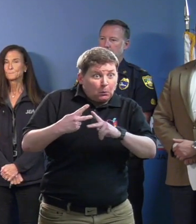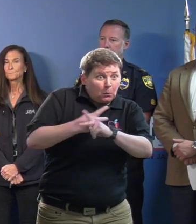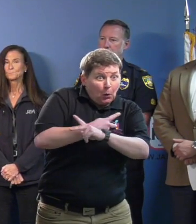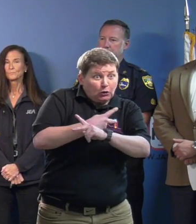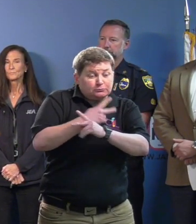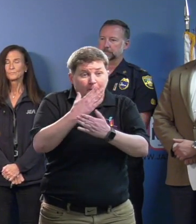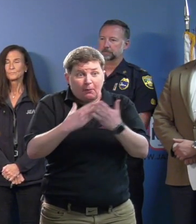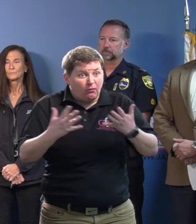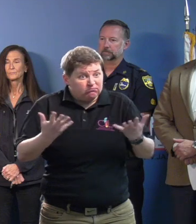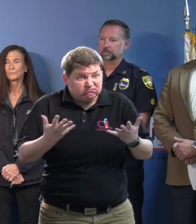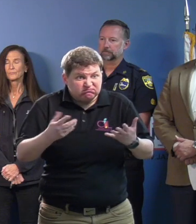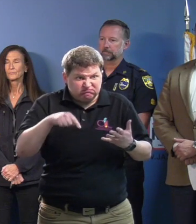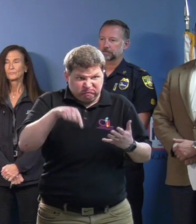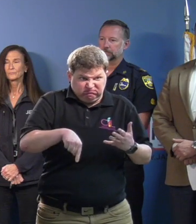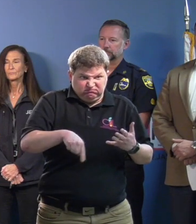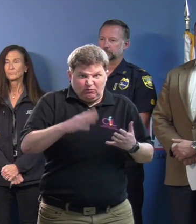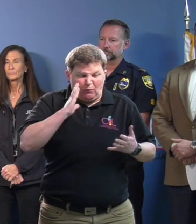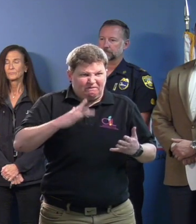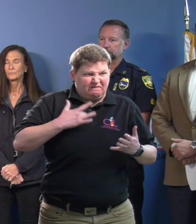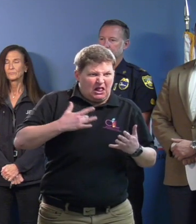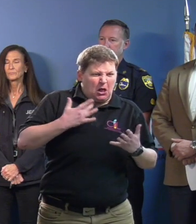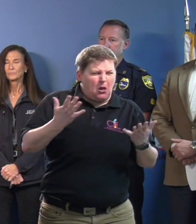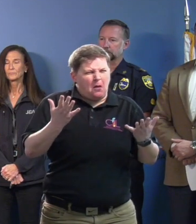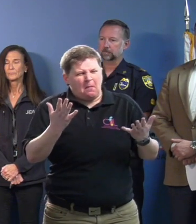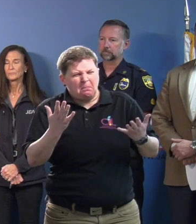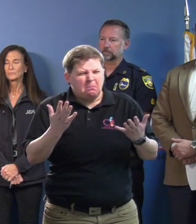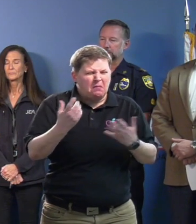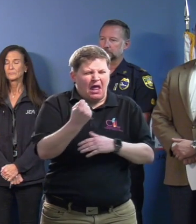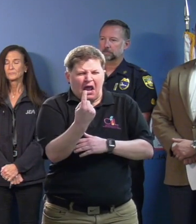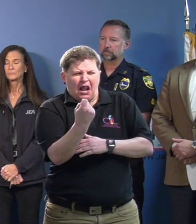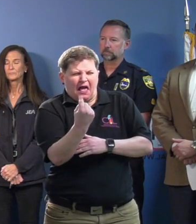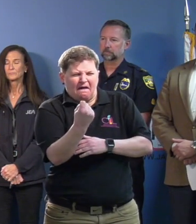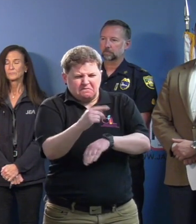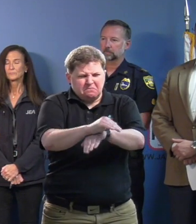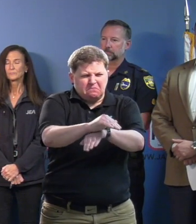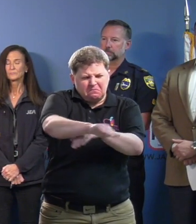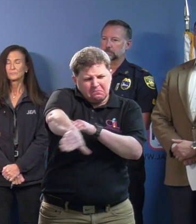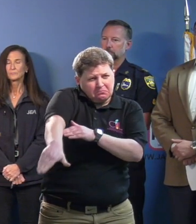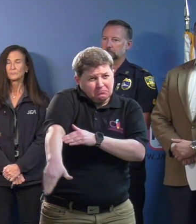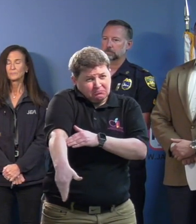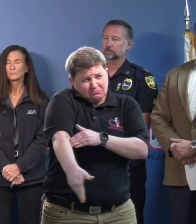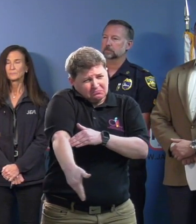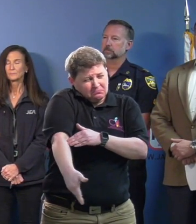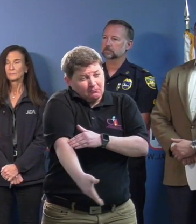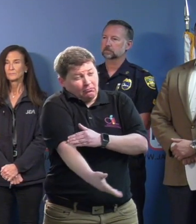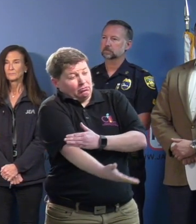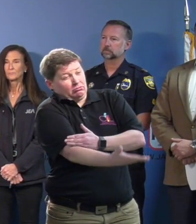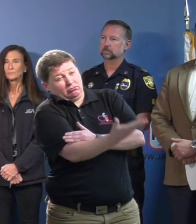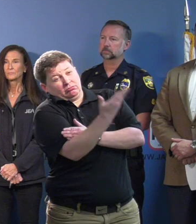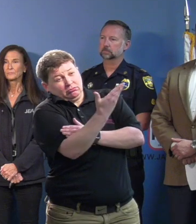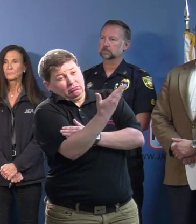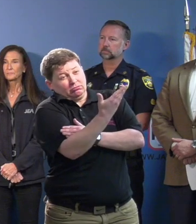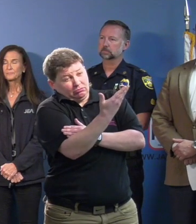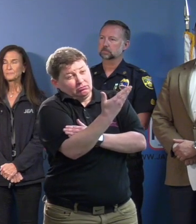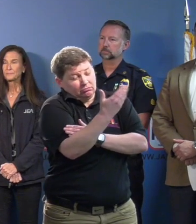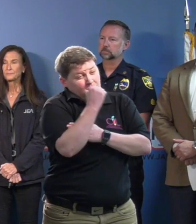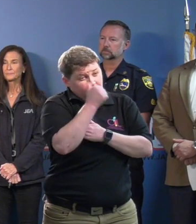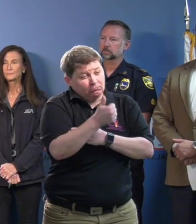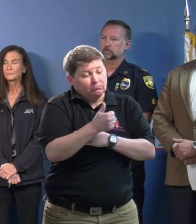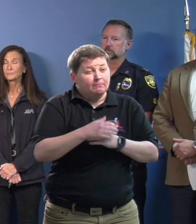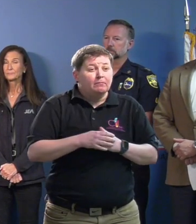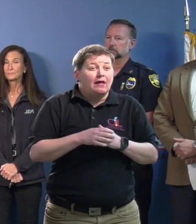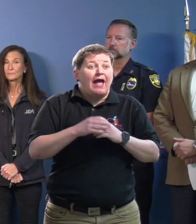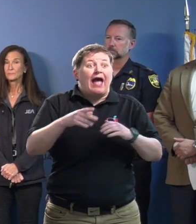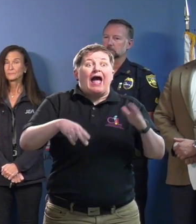for Jacksonville somewhere between 11 p.m. and 11 a.m. tomorrow, with the highest winds probably around 8 o'clock